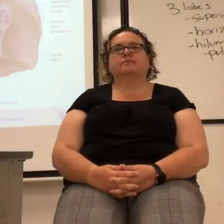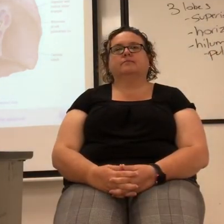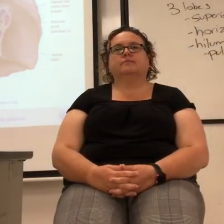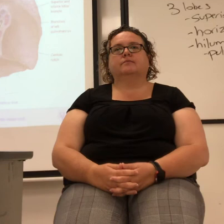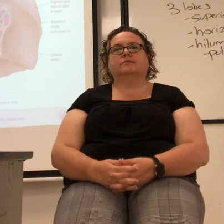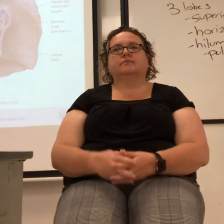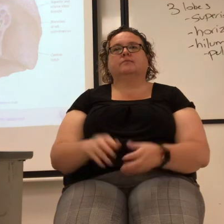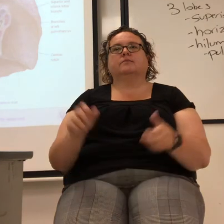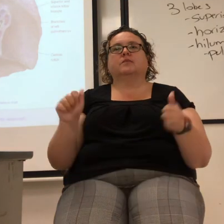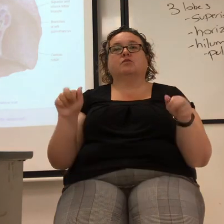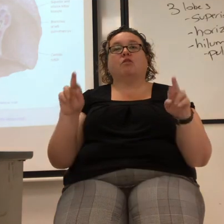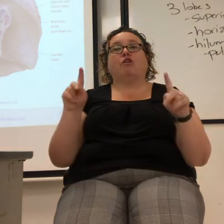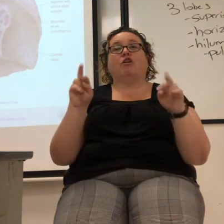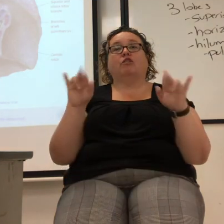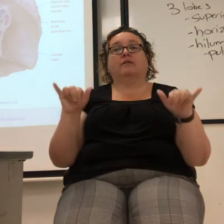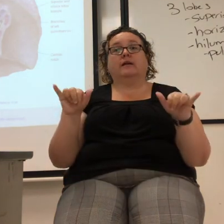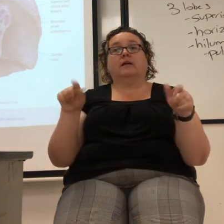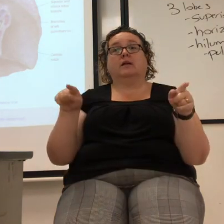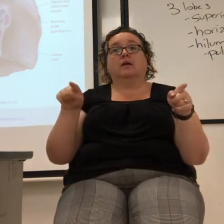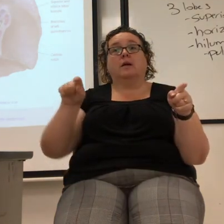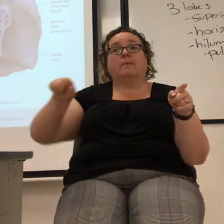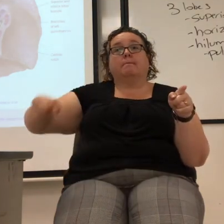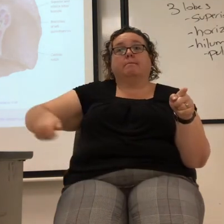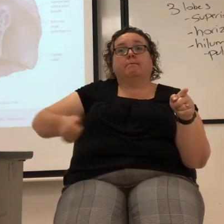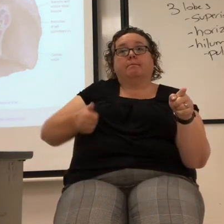Pulmonary artery.